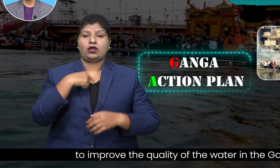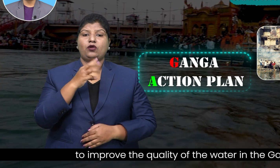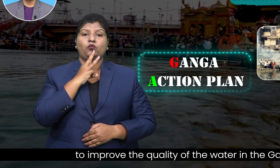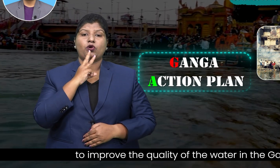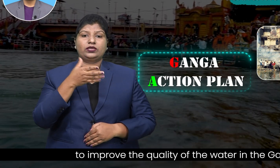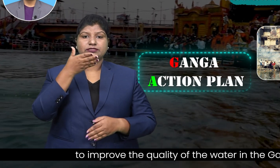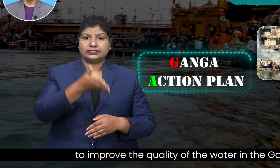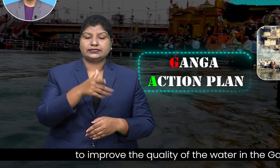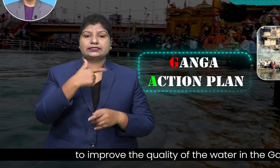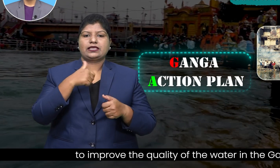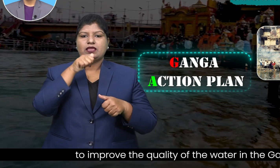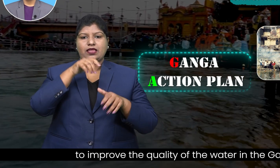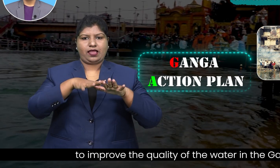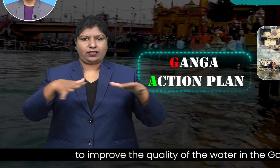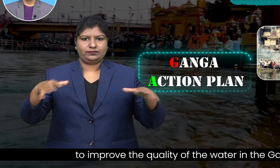the Ganga.